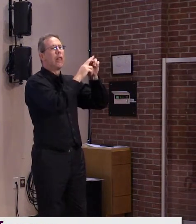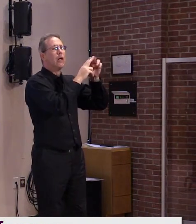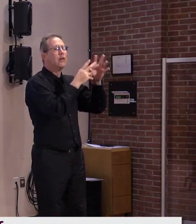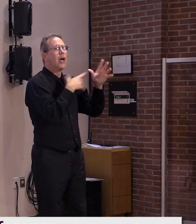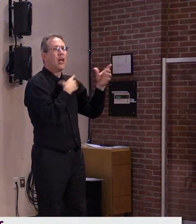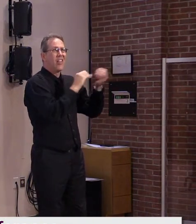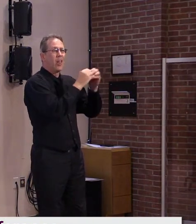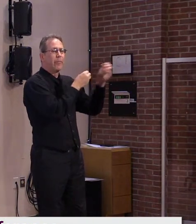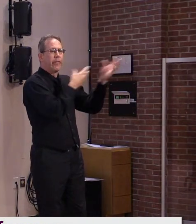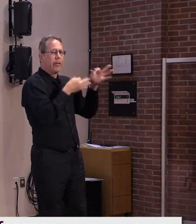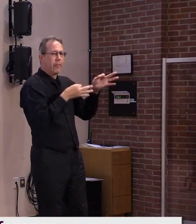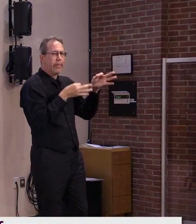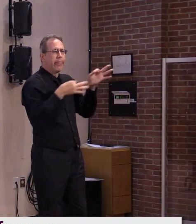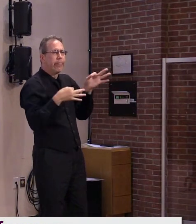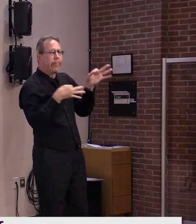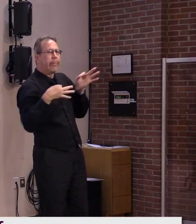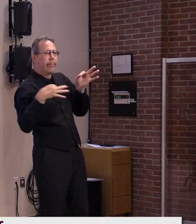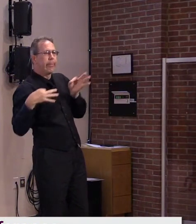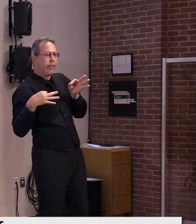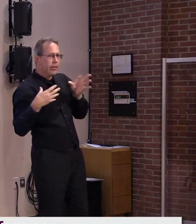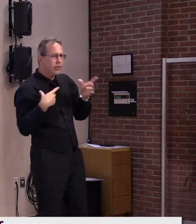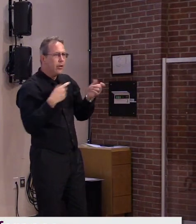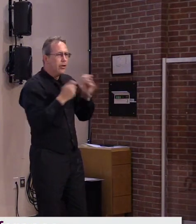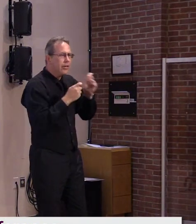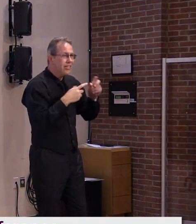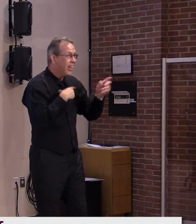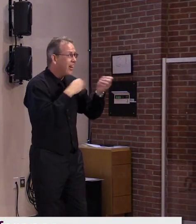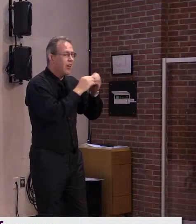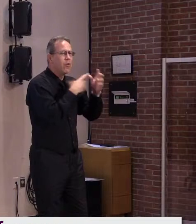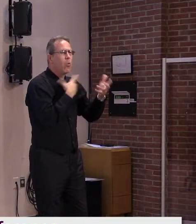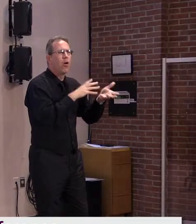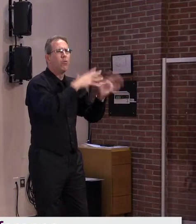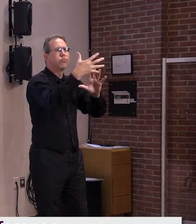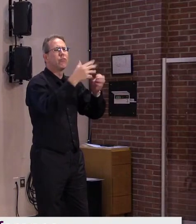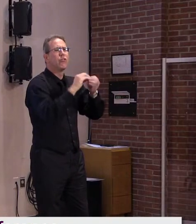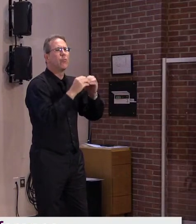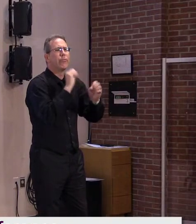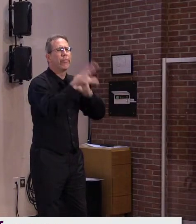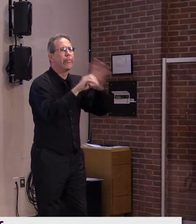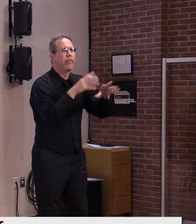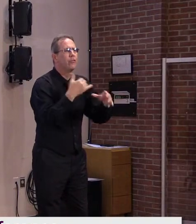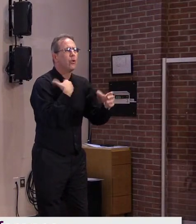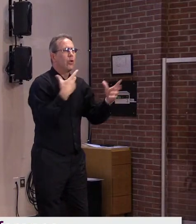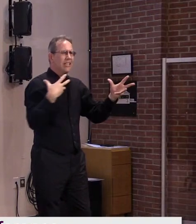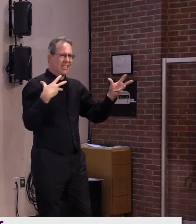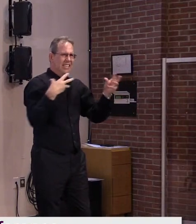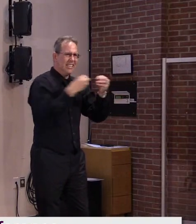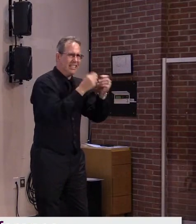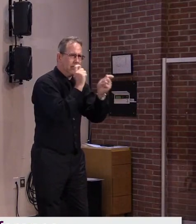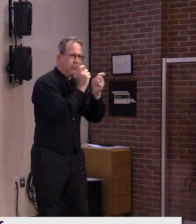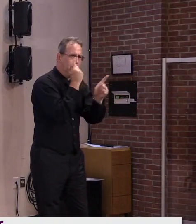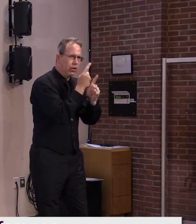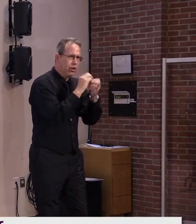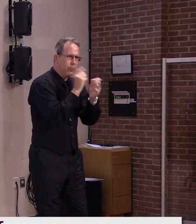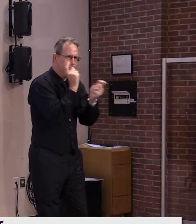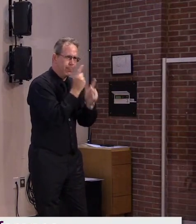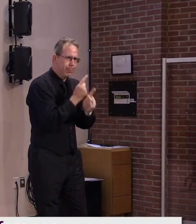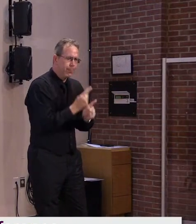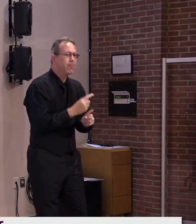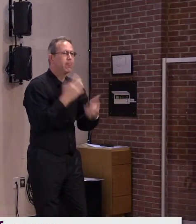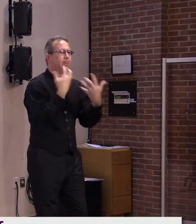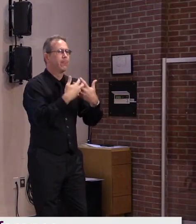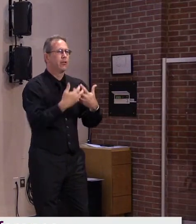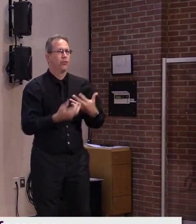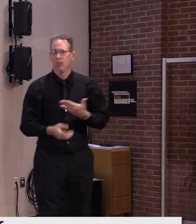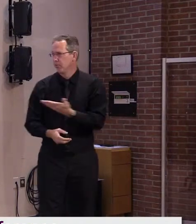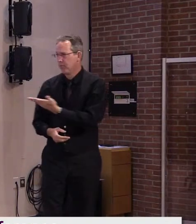worked our way out of that completely. But you can see that the 7-day average has shown some signs of improvement. Now, as the governor